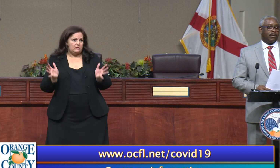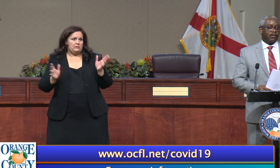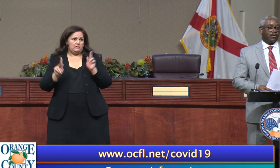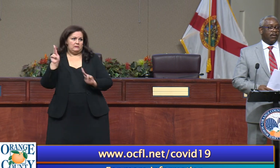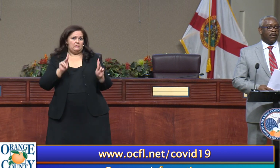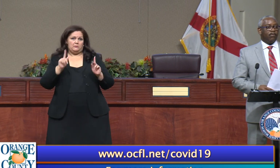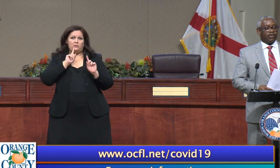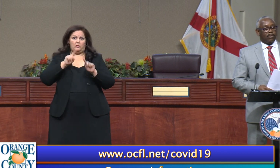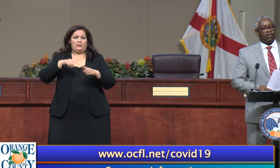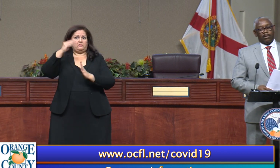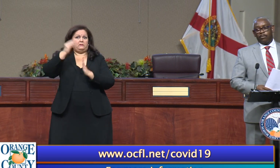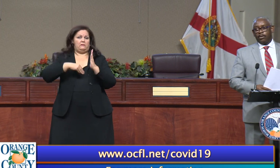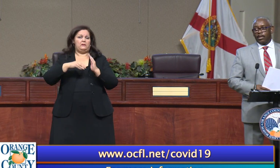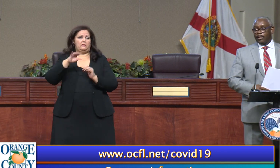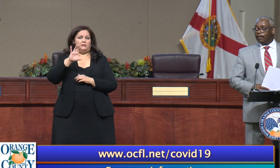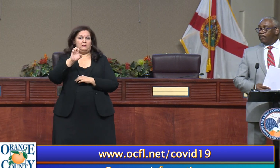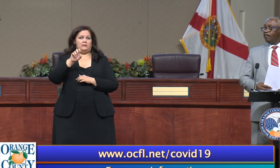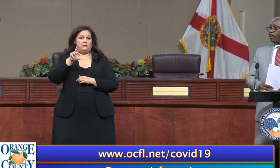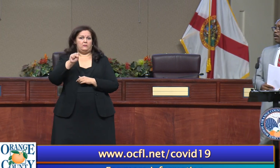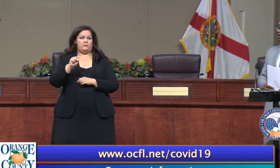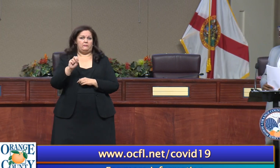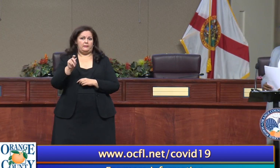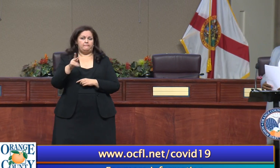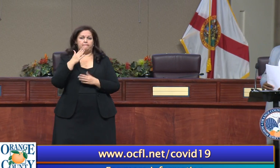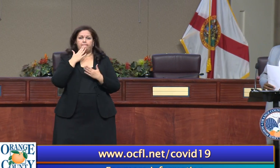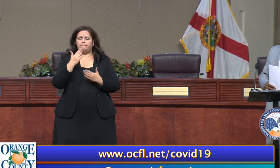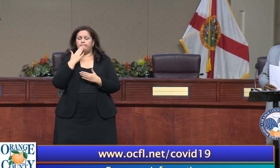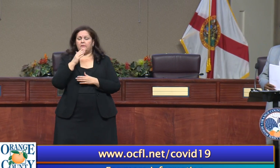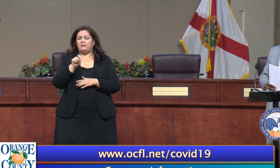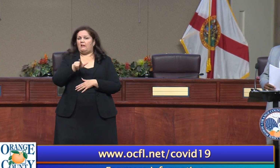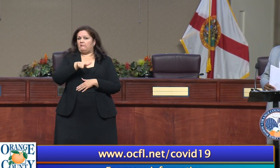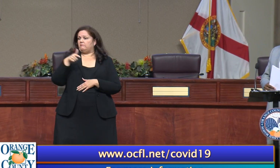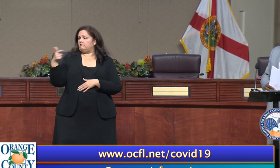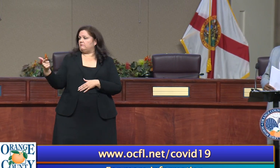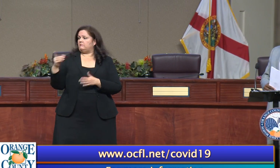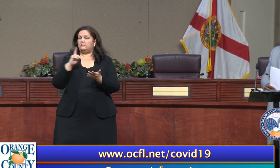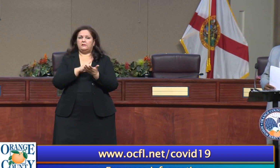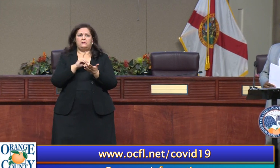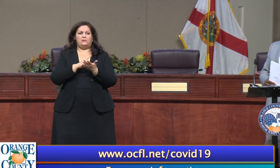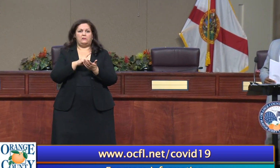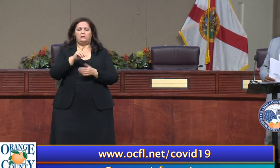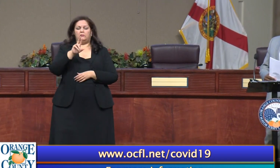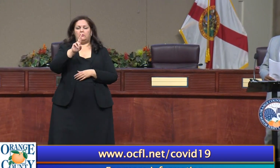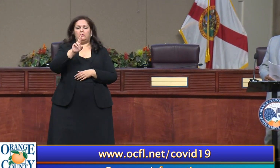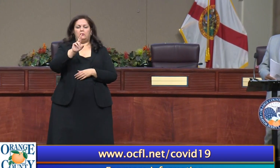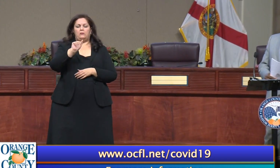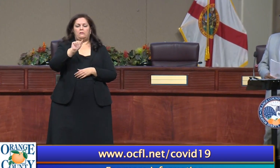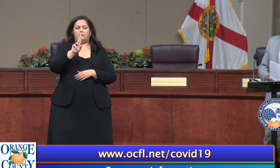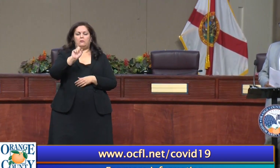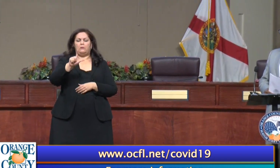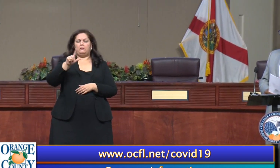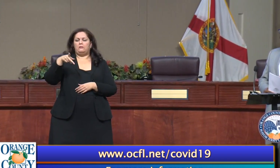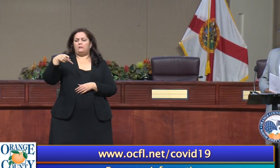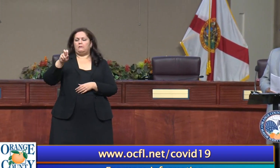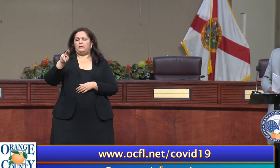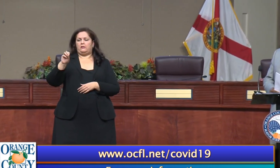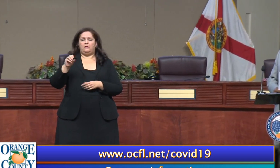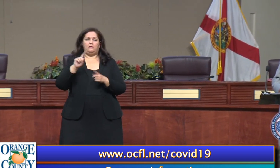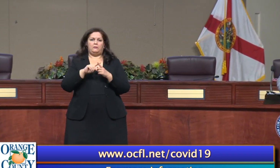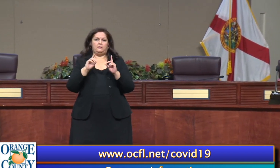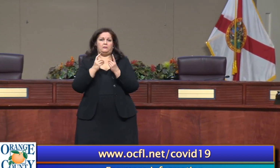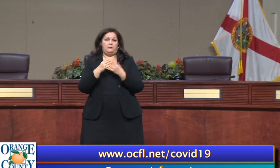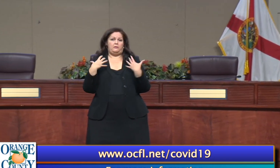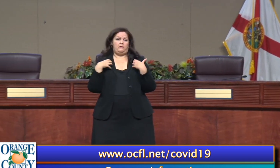the census, we certainly would appreciate it. And with that, I'm going to turn it over to Dr. Raul Pino from the Florida Department of Health at Orange